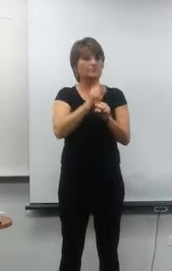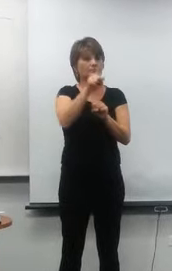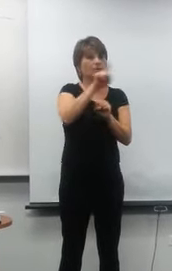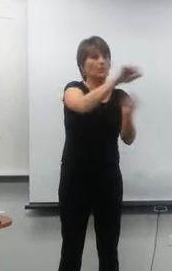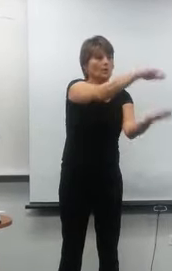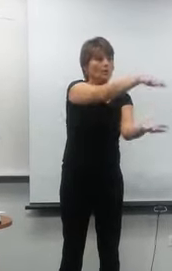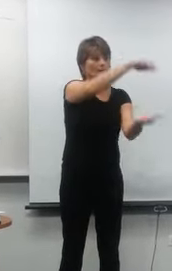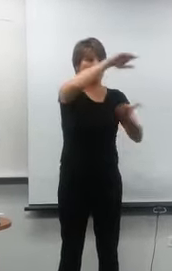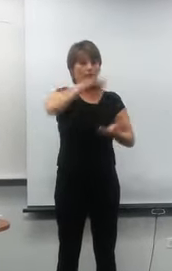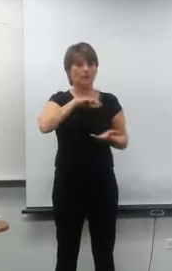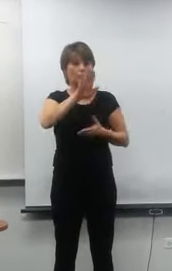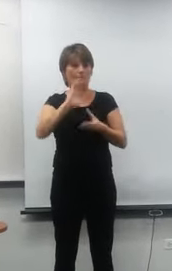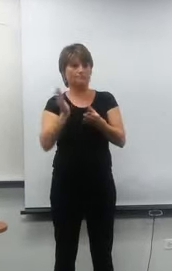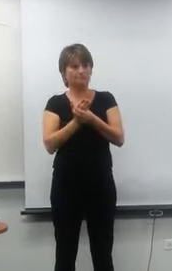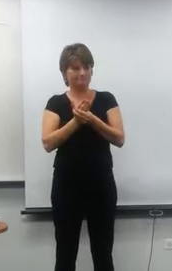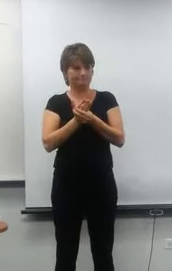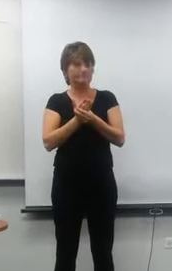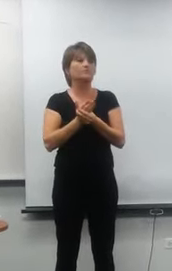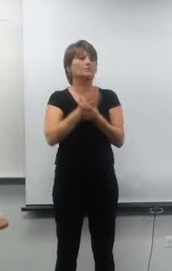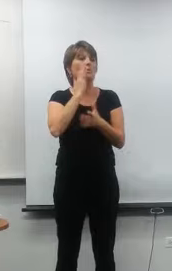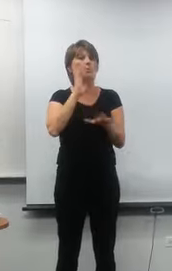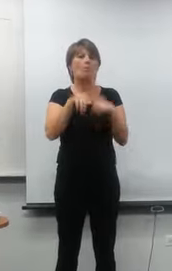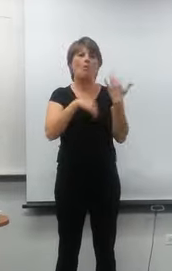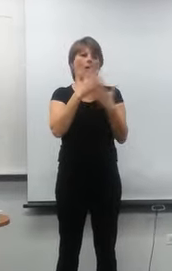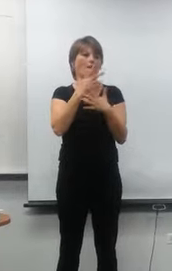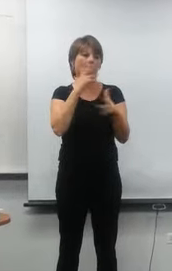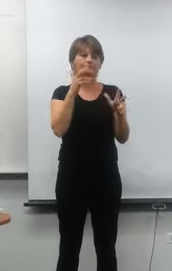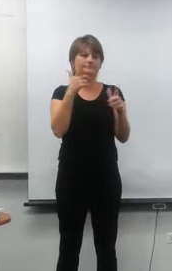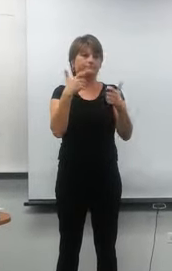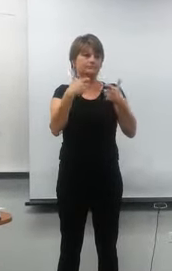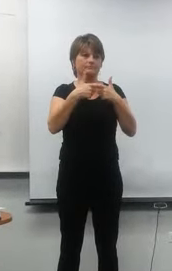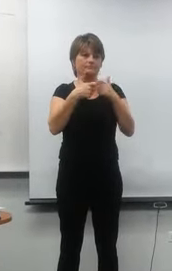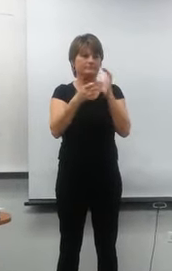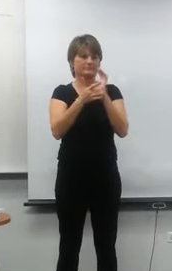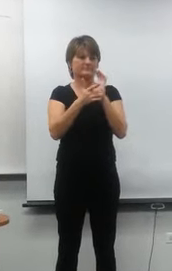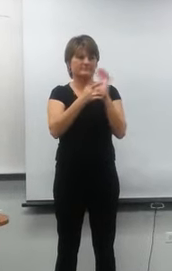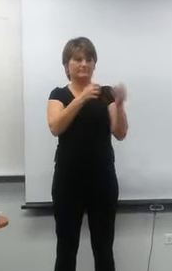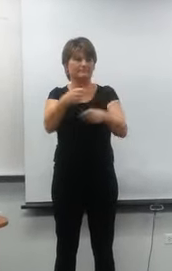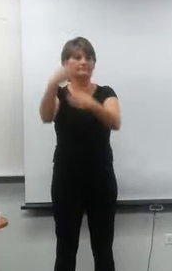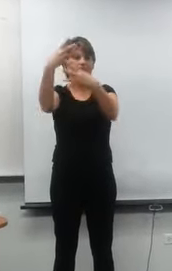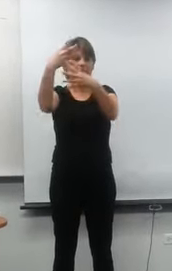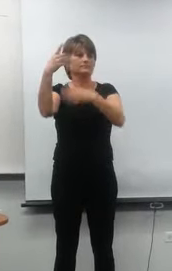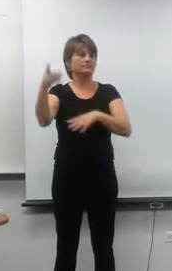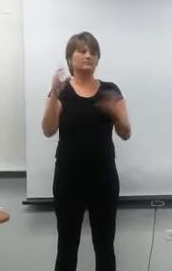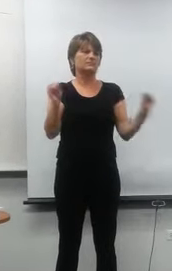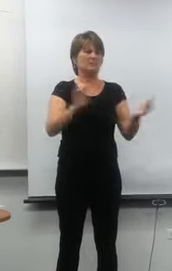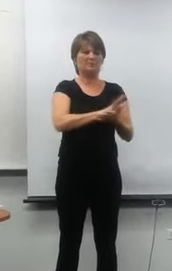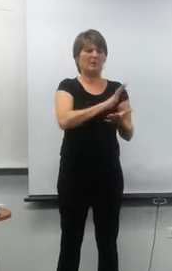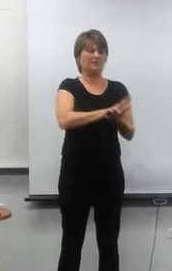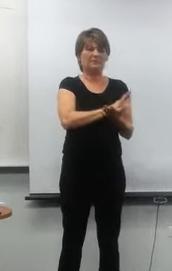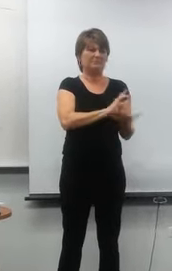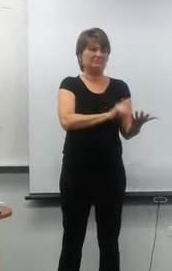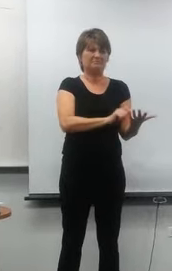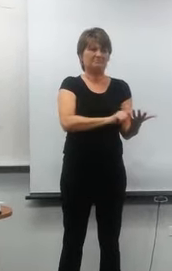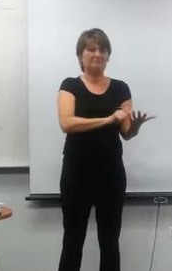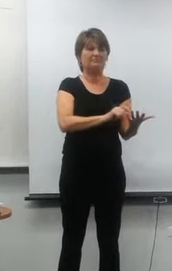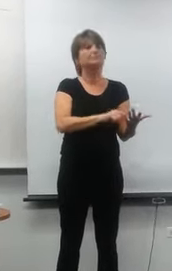So at the end of your junior year, you will have your portfolio. You will have some electronic files, no paper, everything